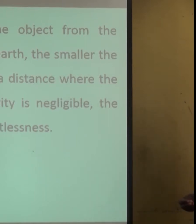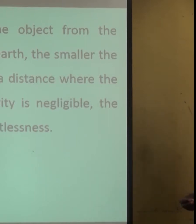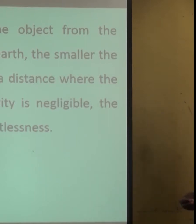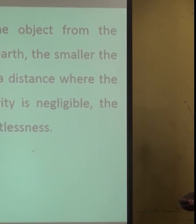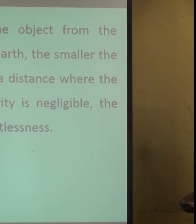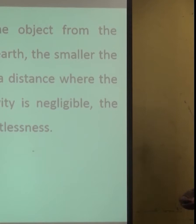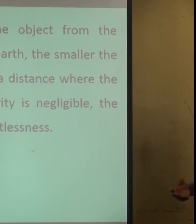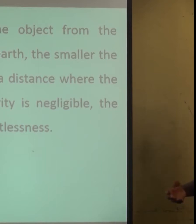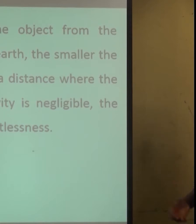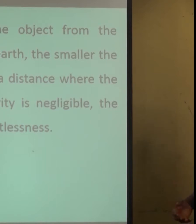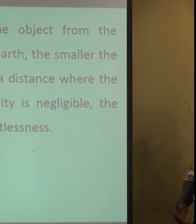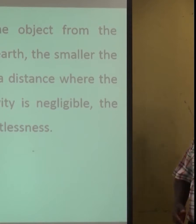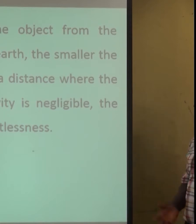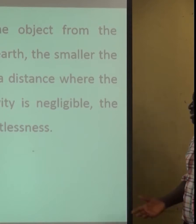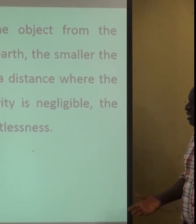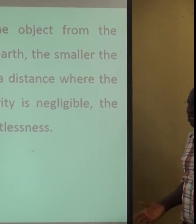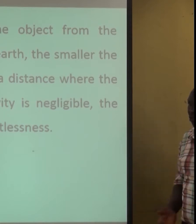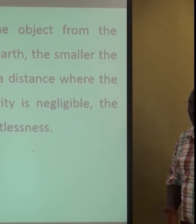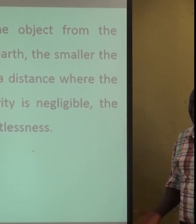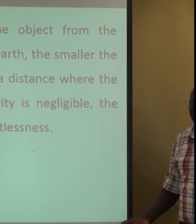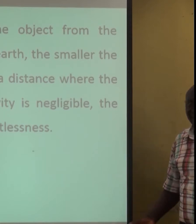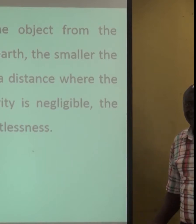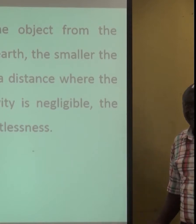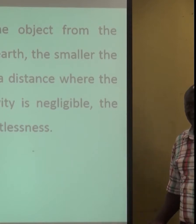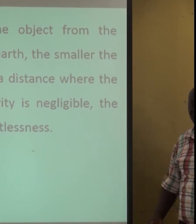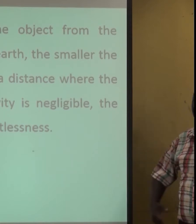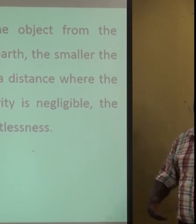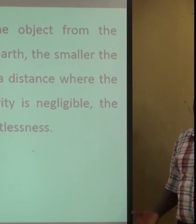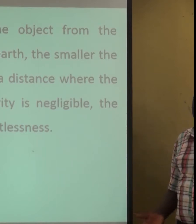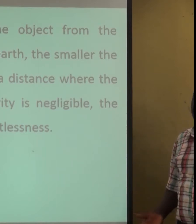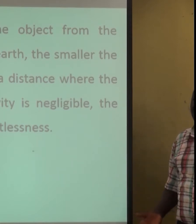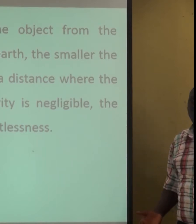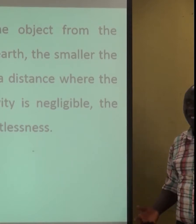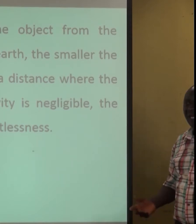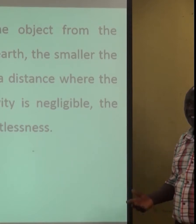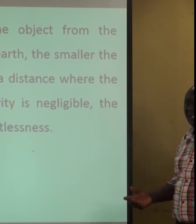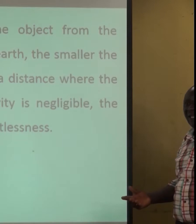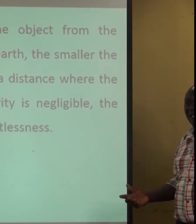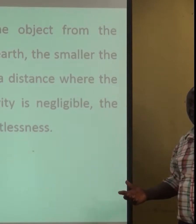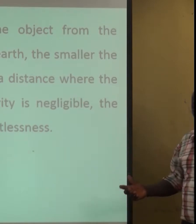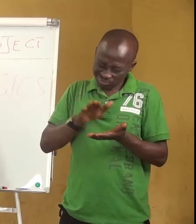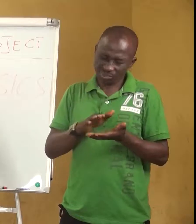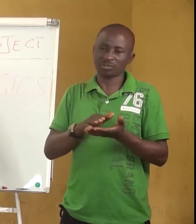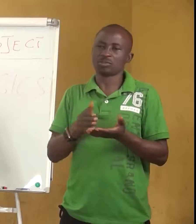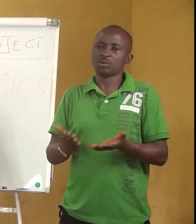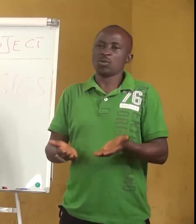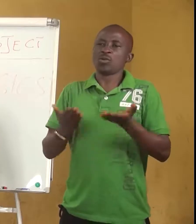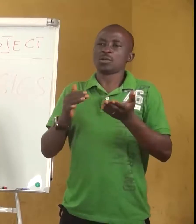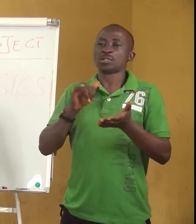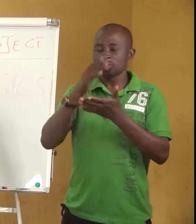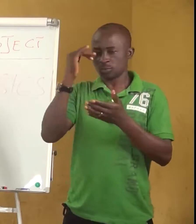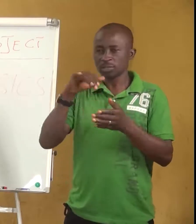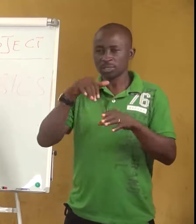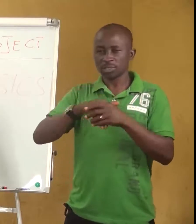negligible, the object experiences weightlessness. And that is why in the